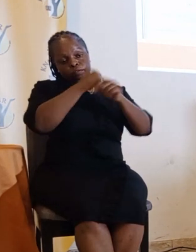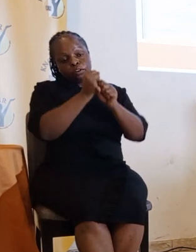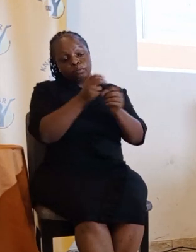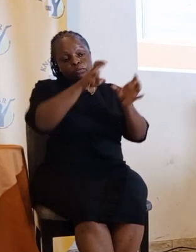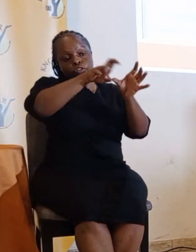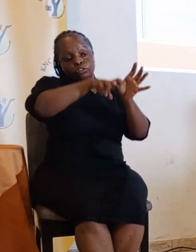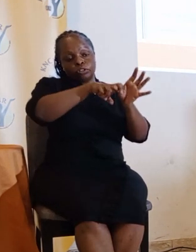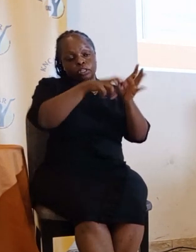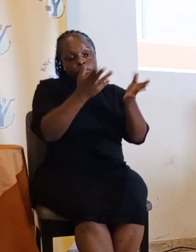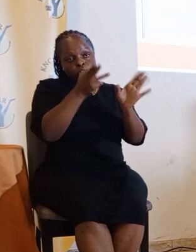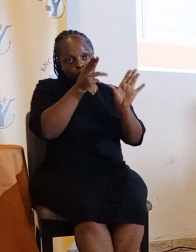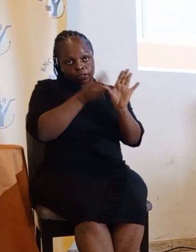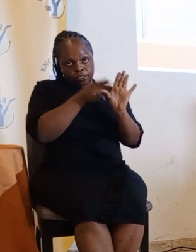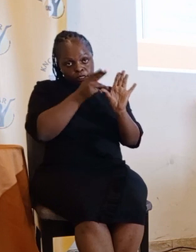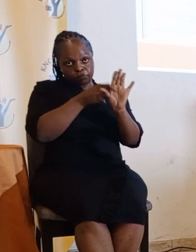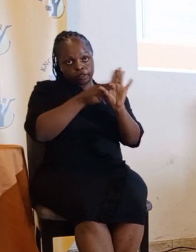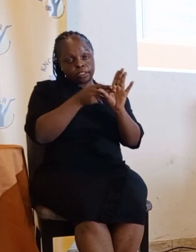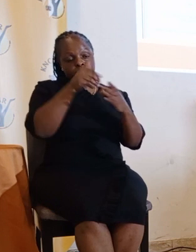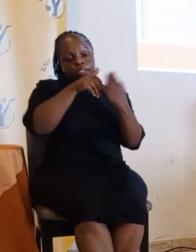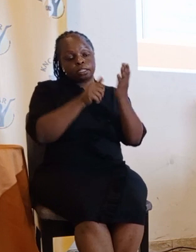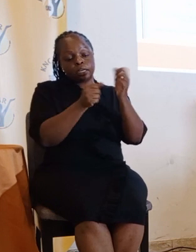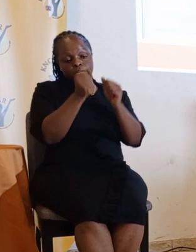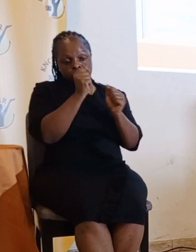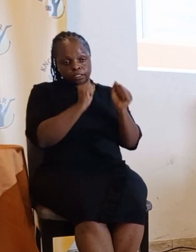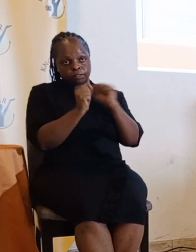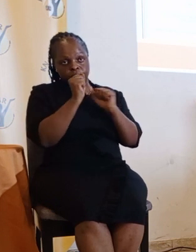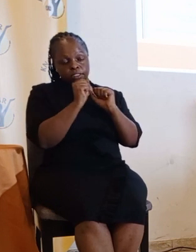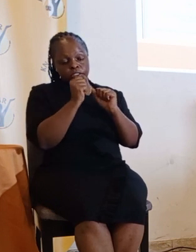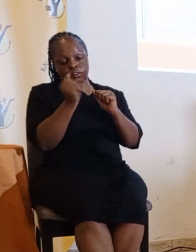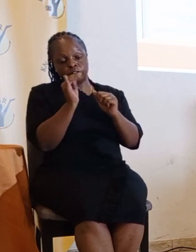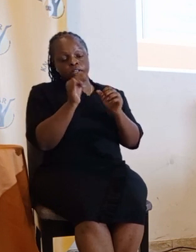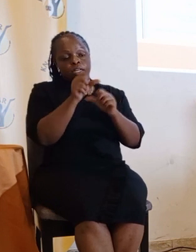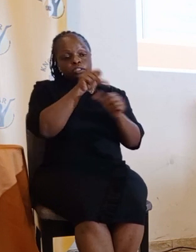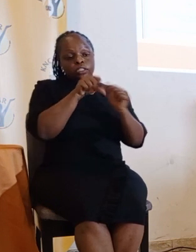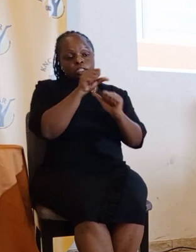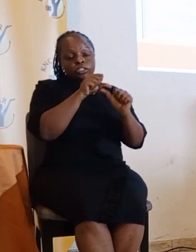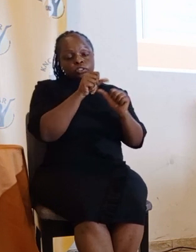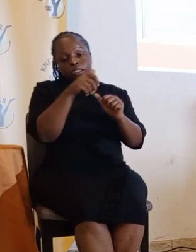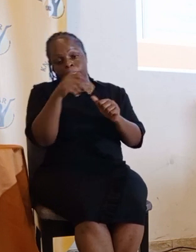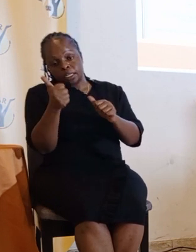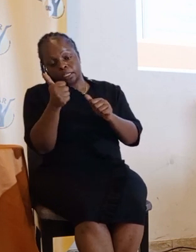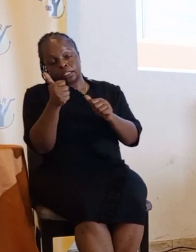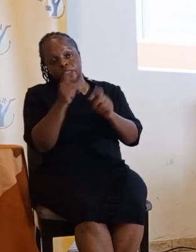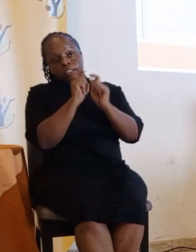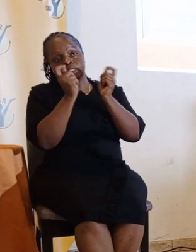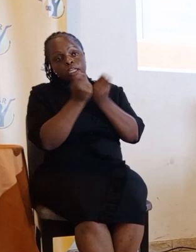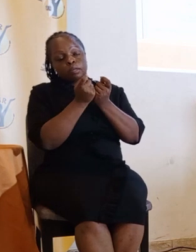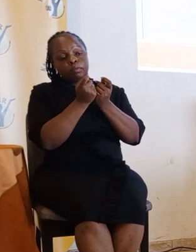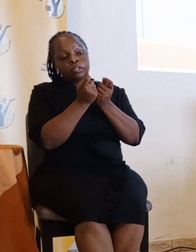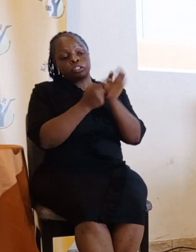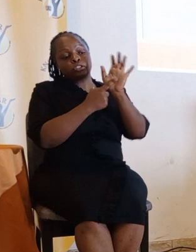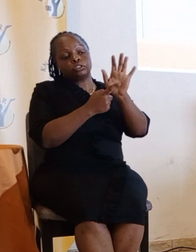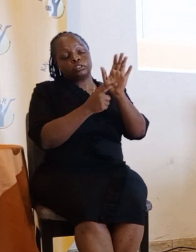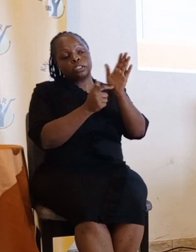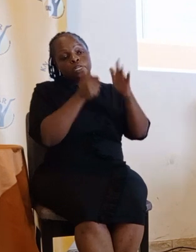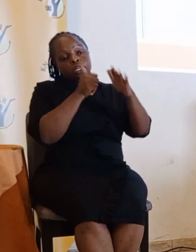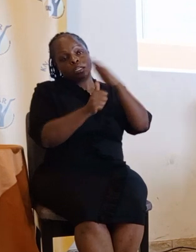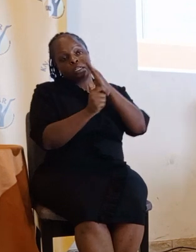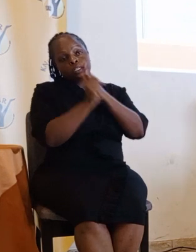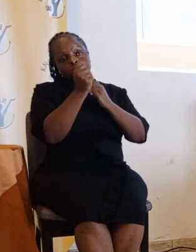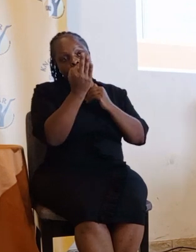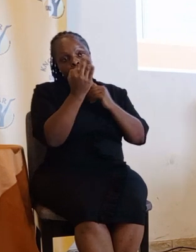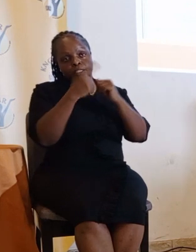join, or participate in the activities of an association of any kind, is protected under Article 36 of